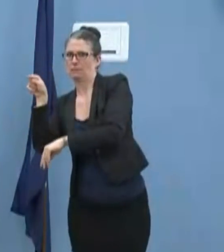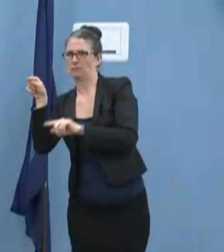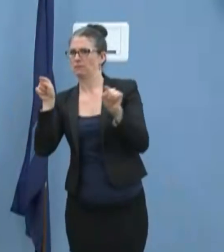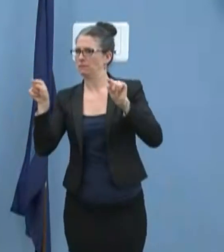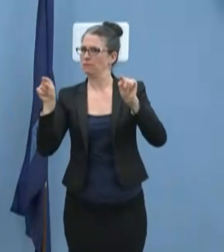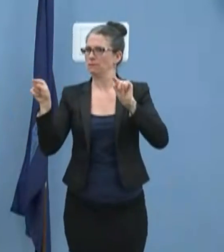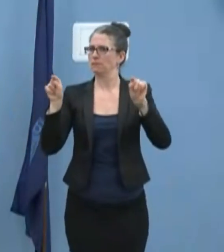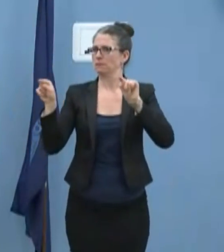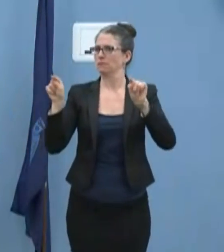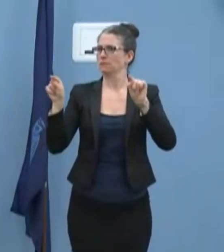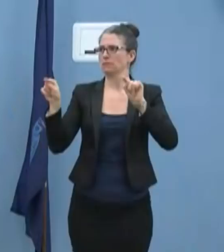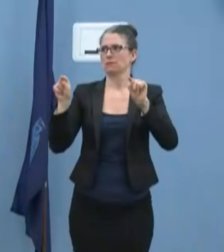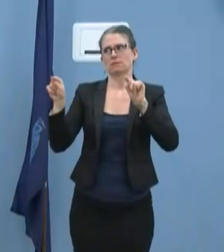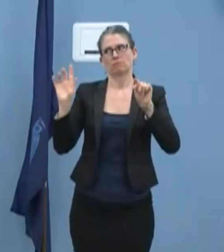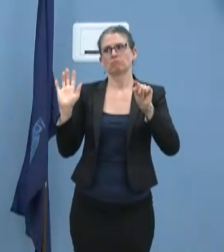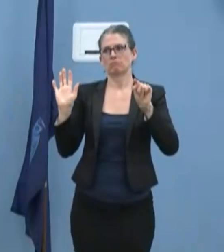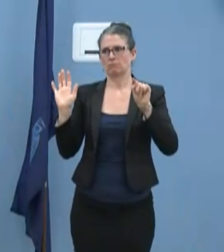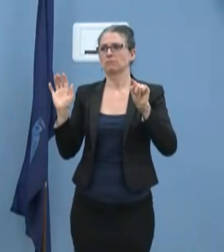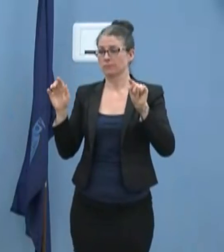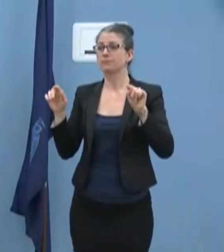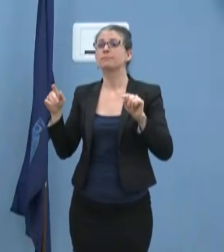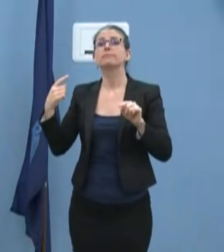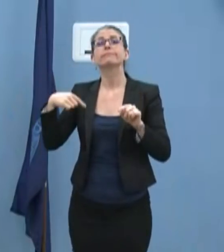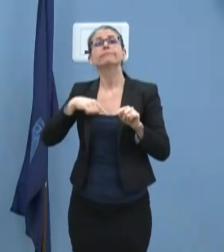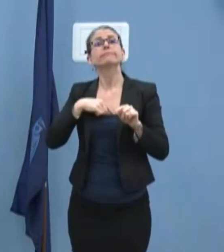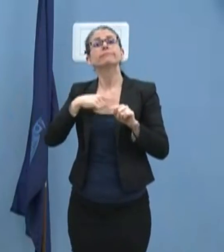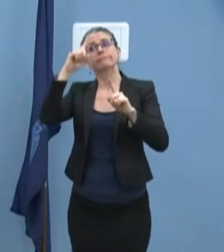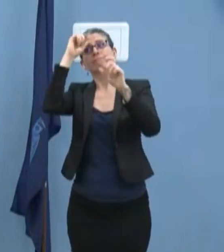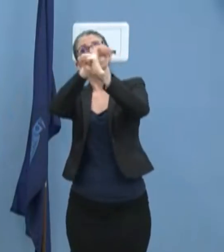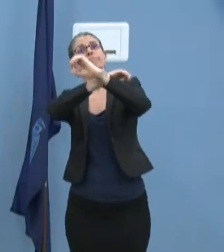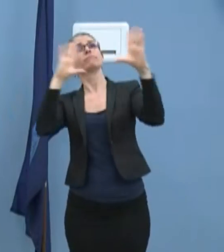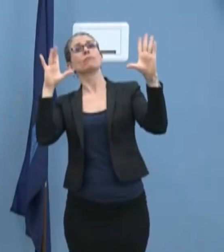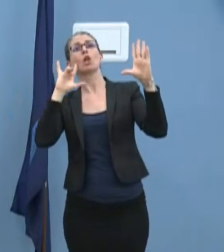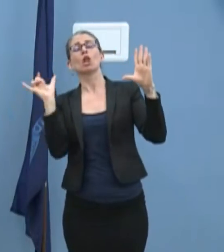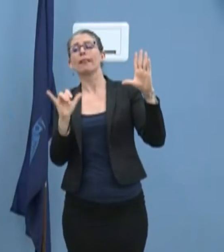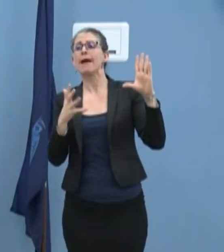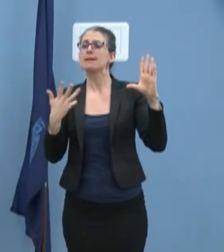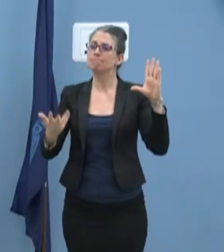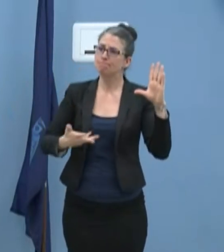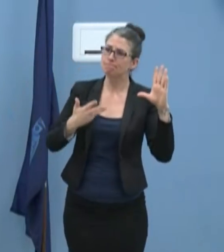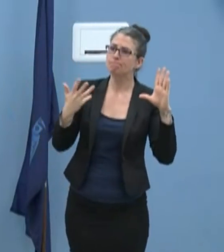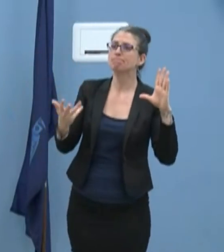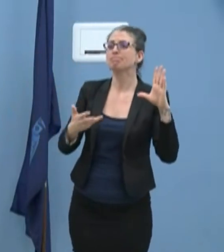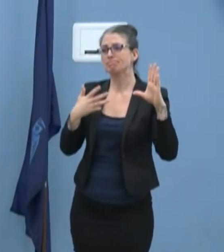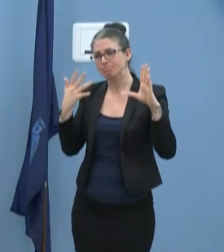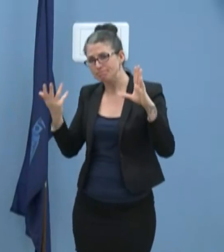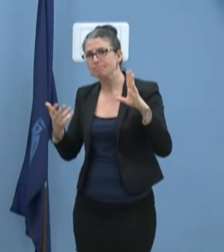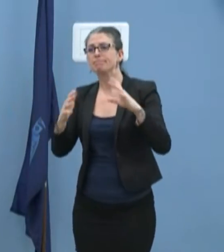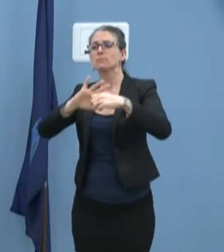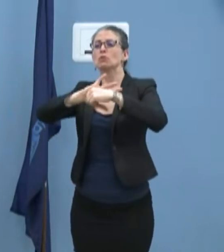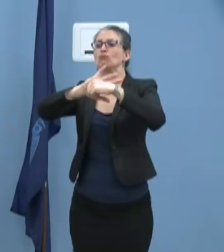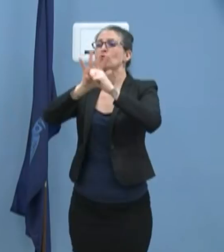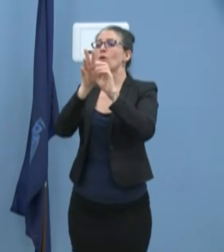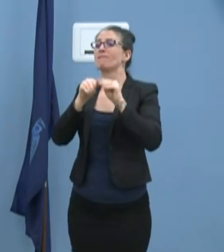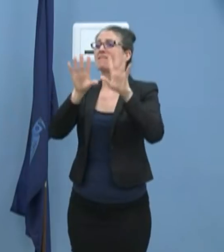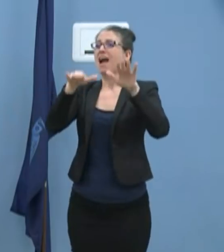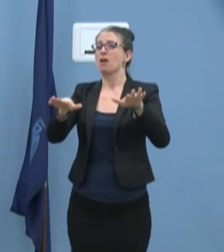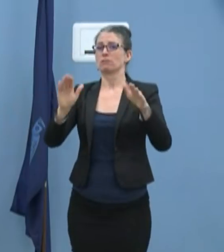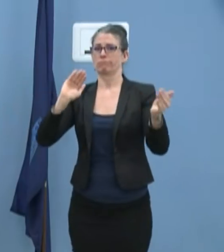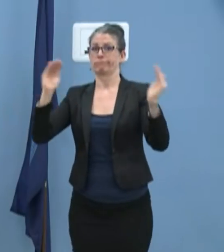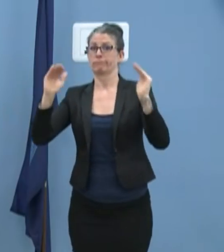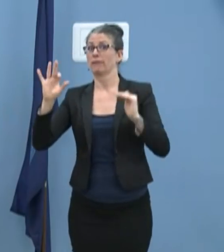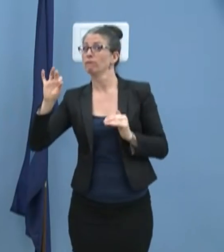coronavirus, or how we think about it, is to equate coronavirus to something like the flu, which is to say it's not